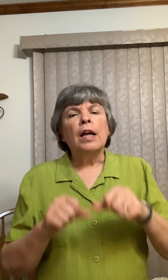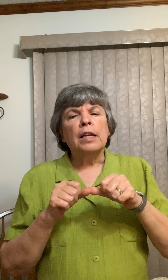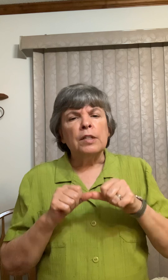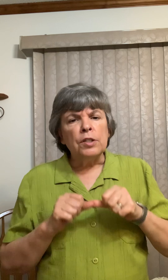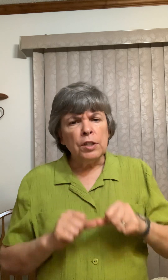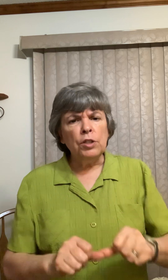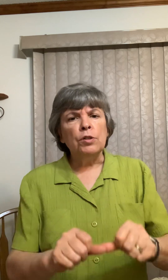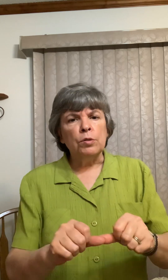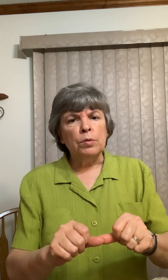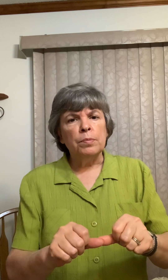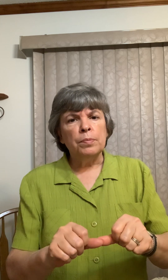continue.